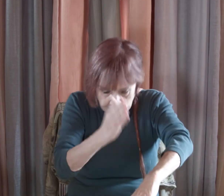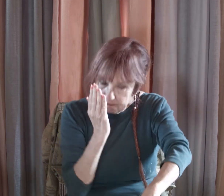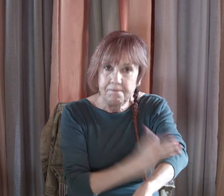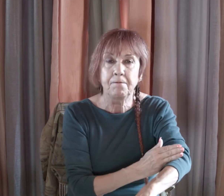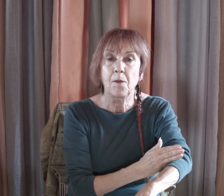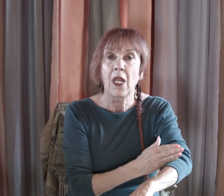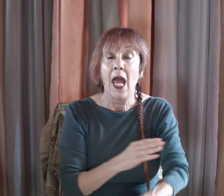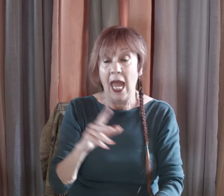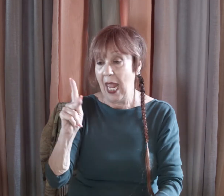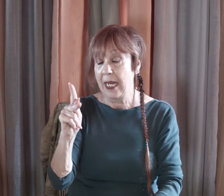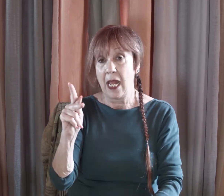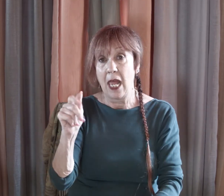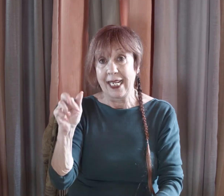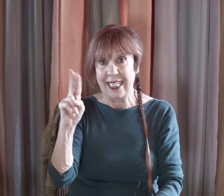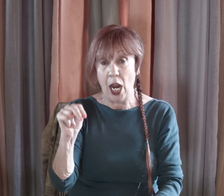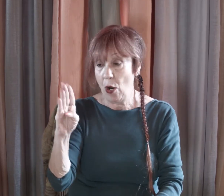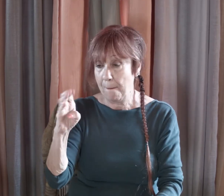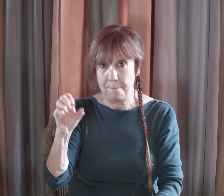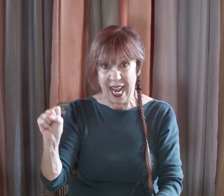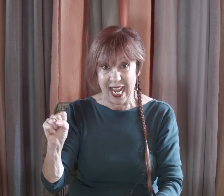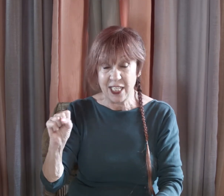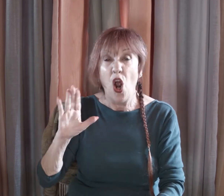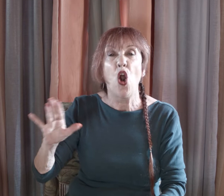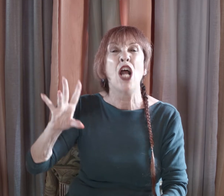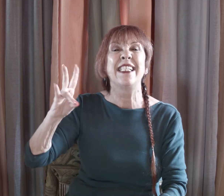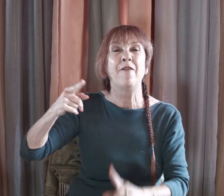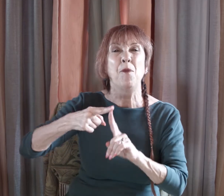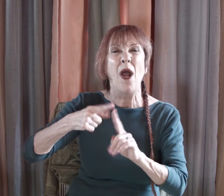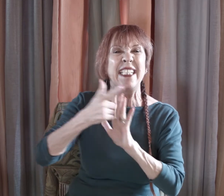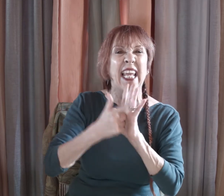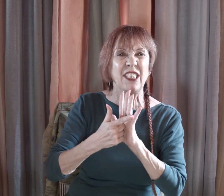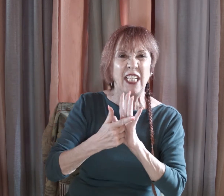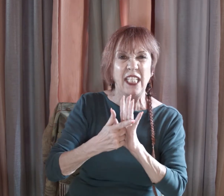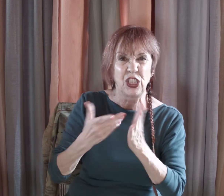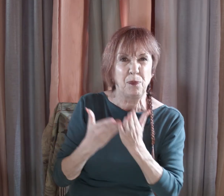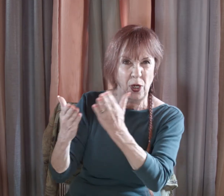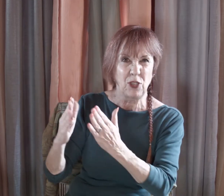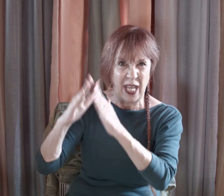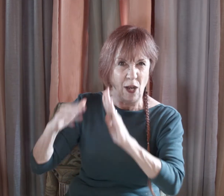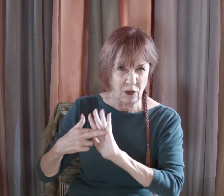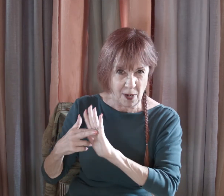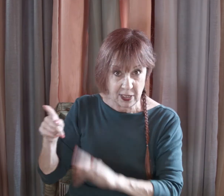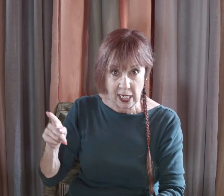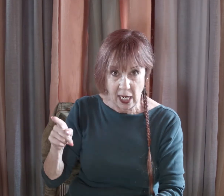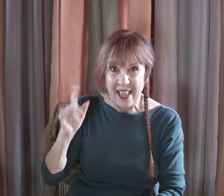we'll take a leap. And Karen Bass's 7 points in her legislation that she put into the House of Representatives